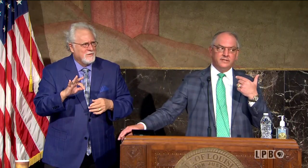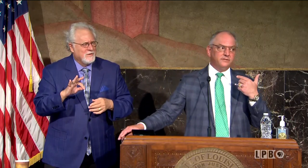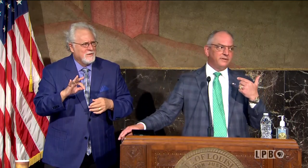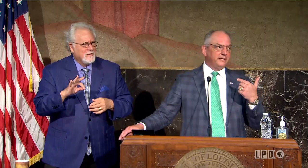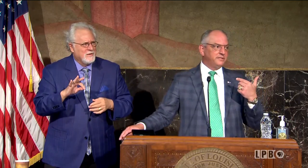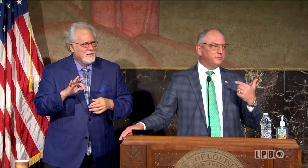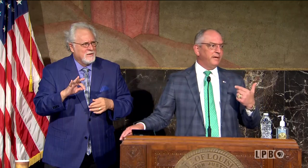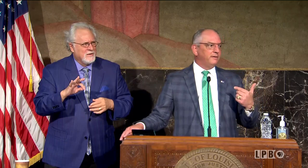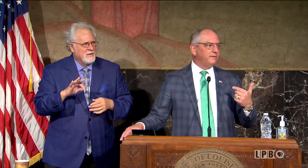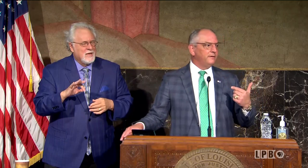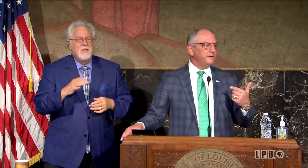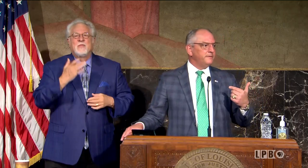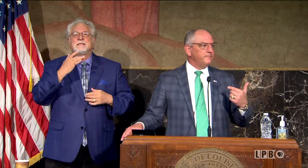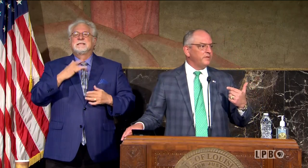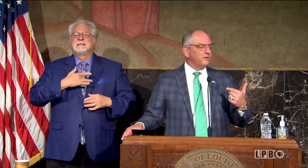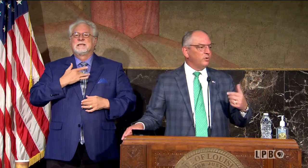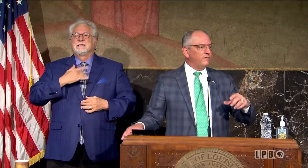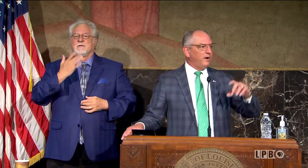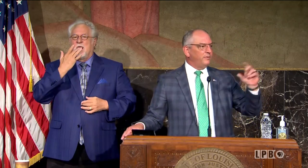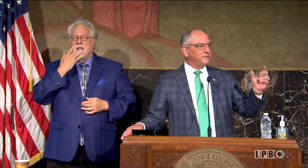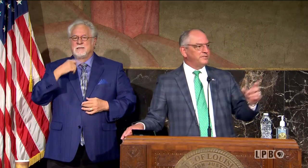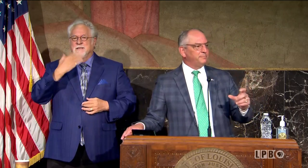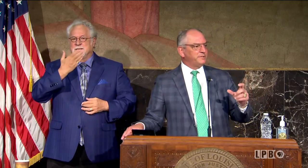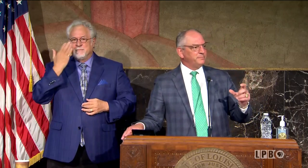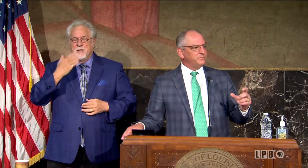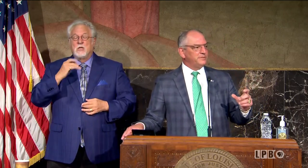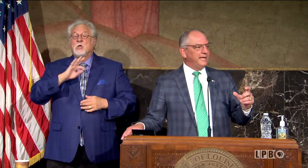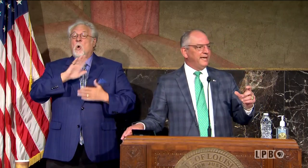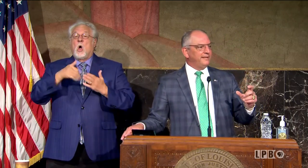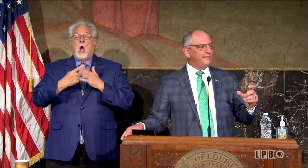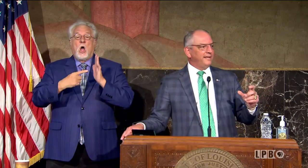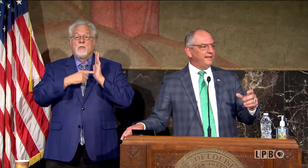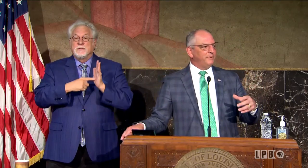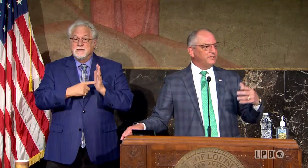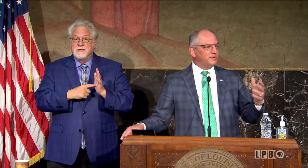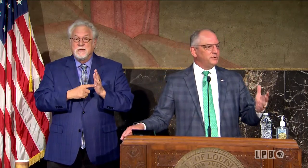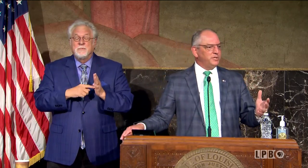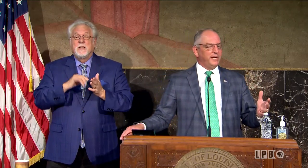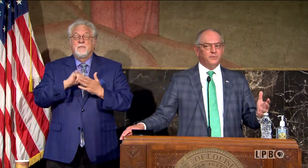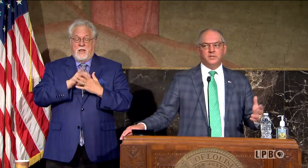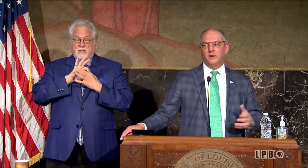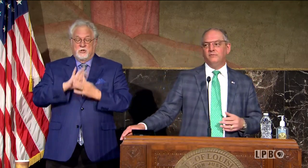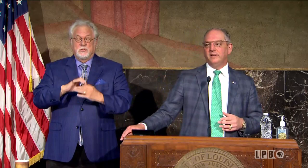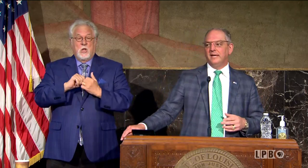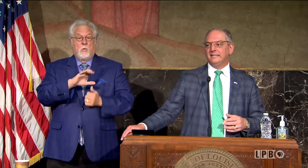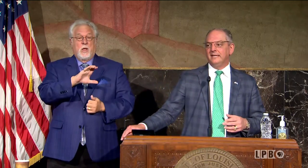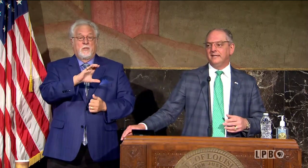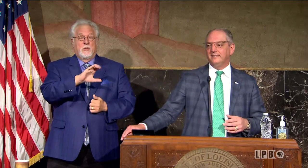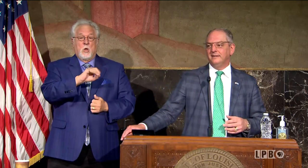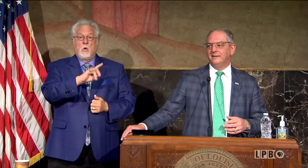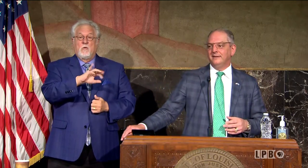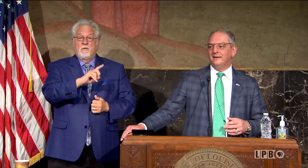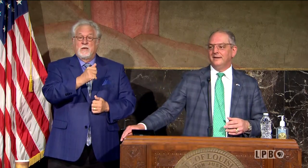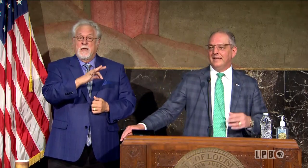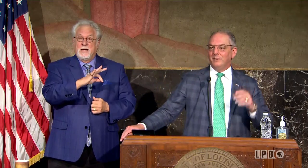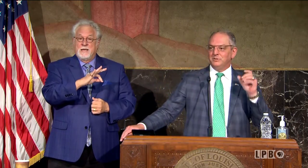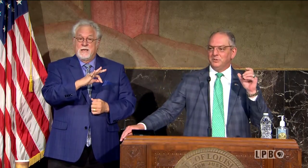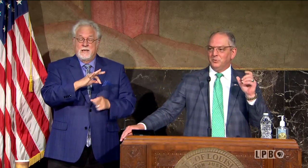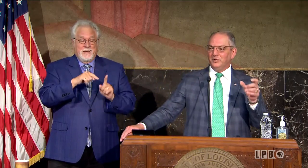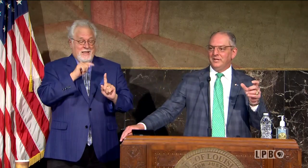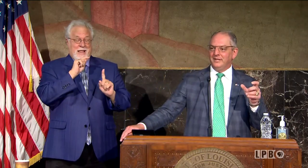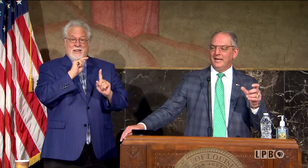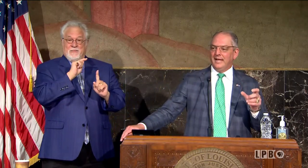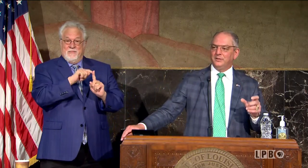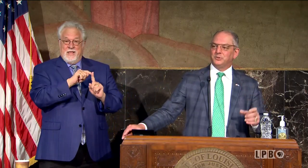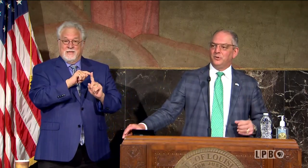the sense of taste and smell. So of all the symptoms that have been associated with COVID-19, that was